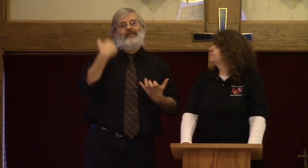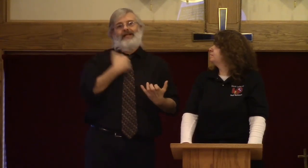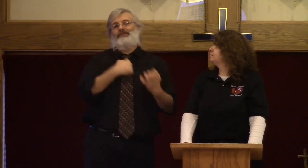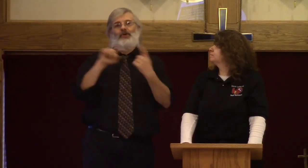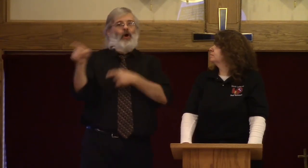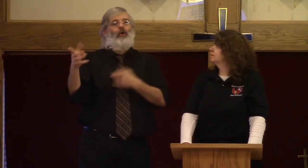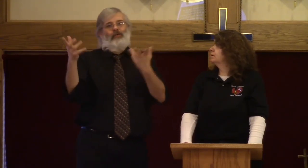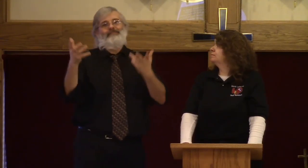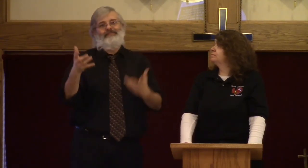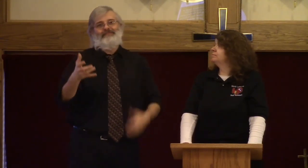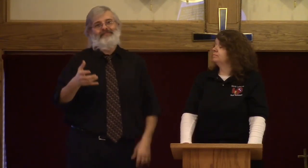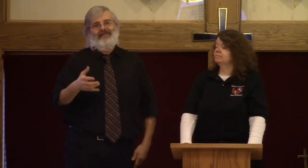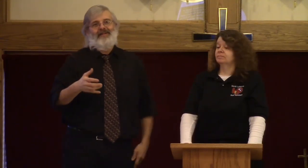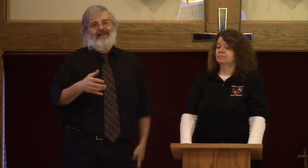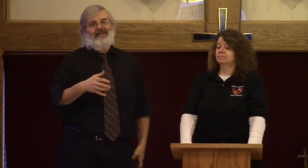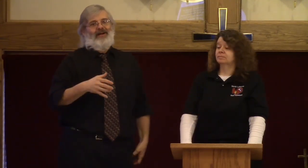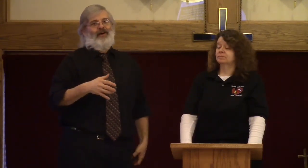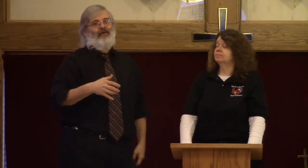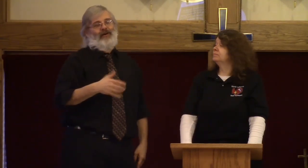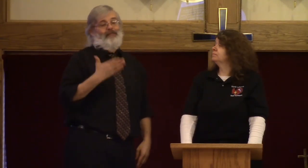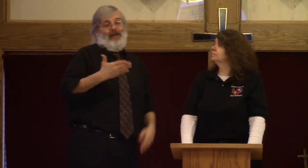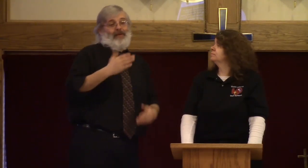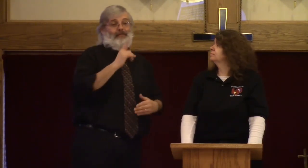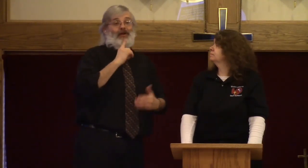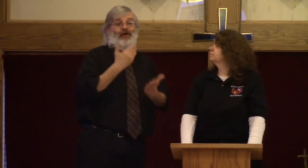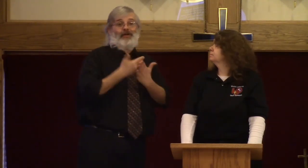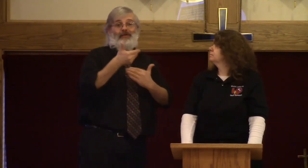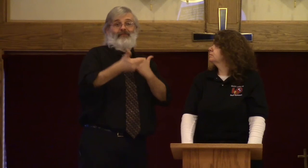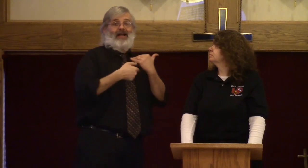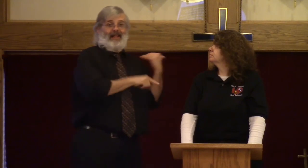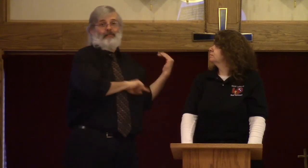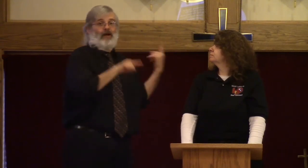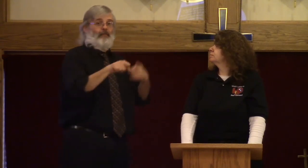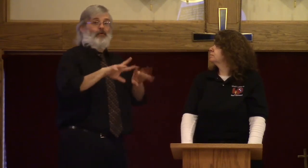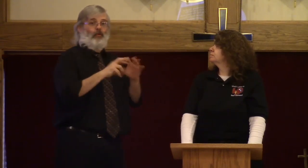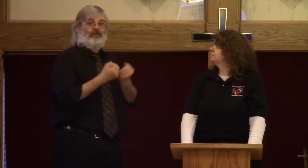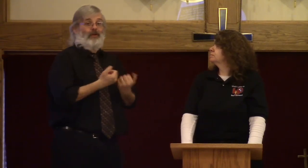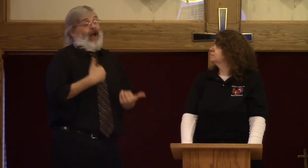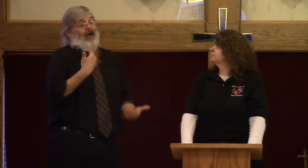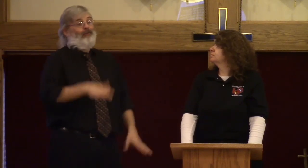us to go. You know, and maybe it'd be good to invite them to come into worship. I don't